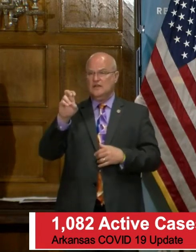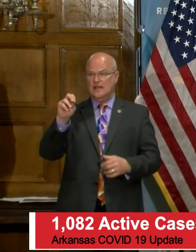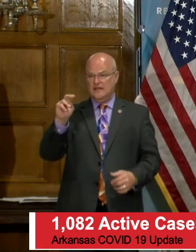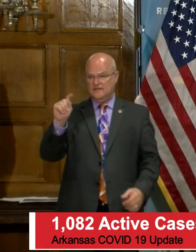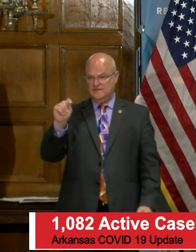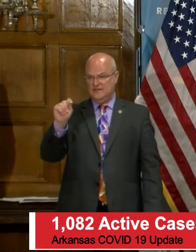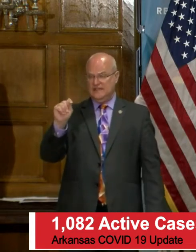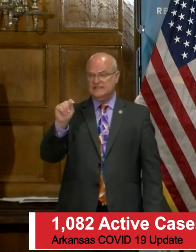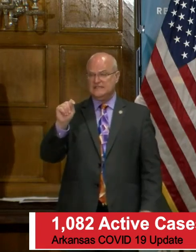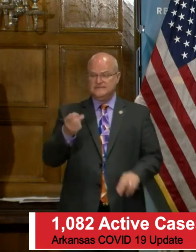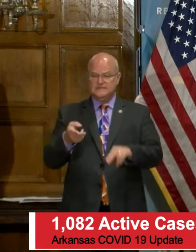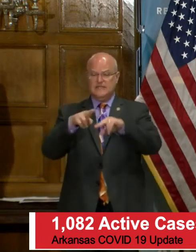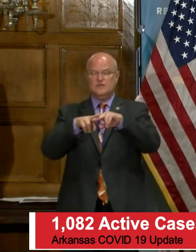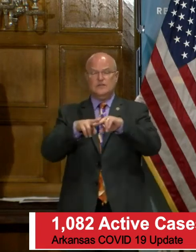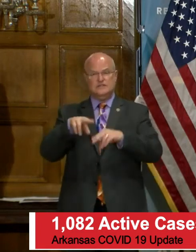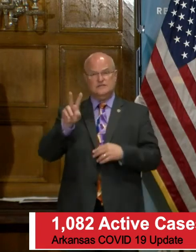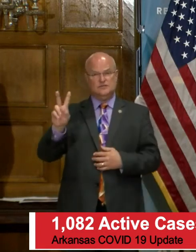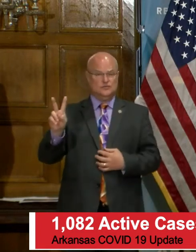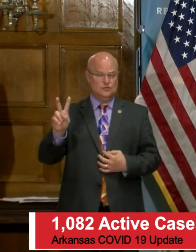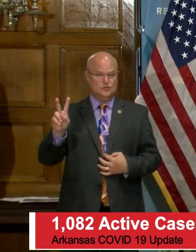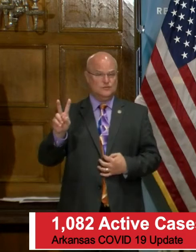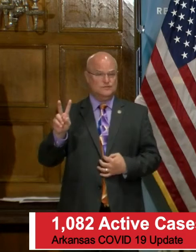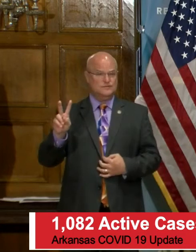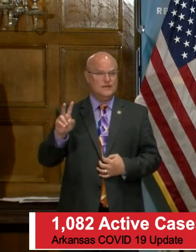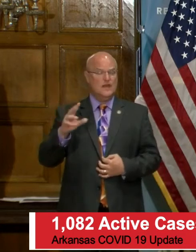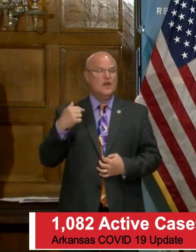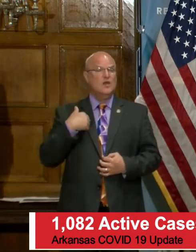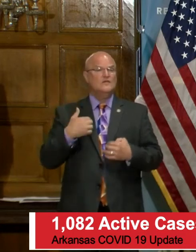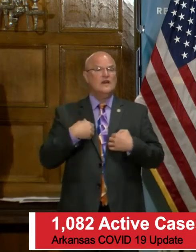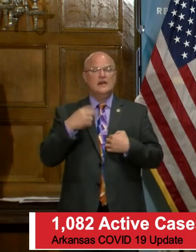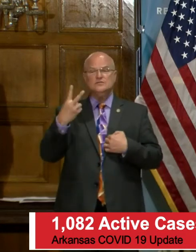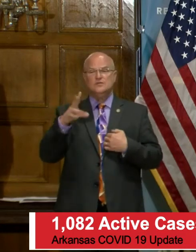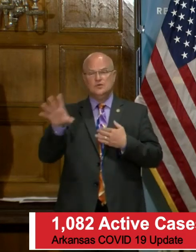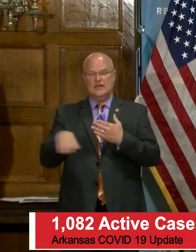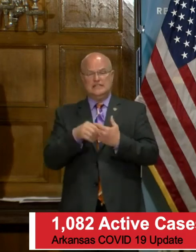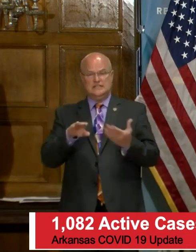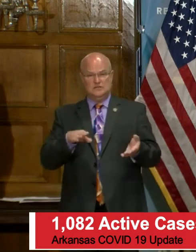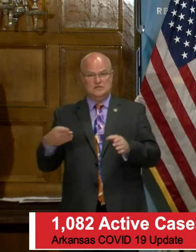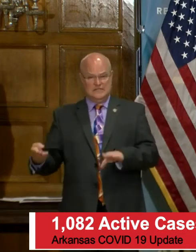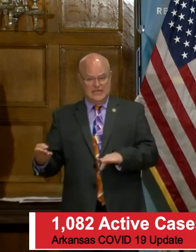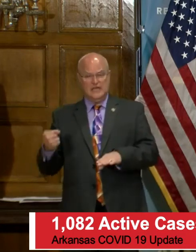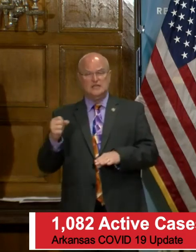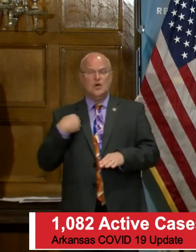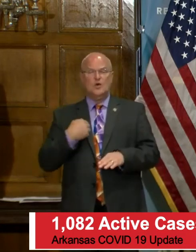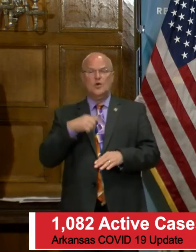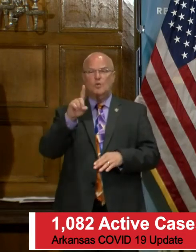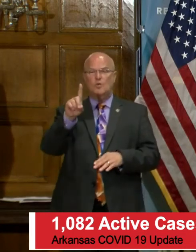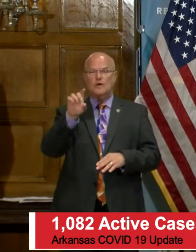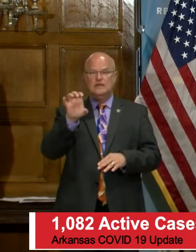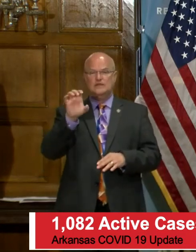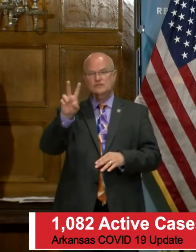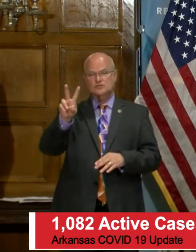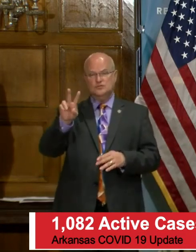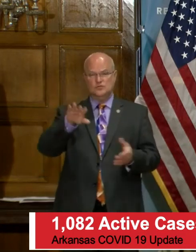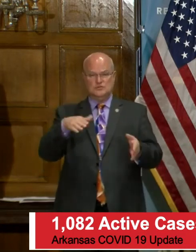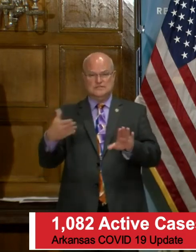ventilator. That's an increase of 2 from yesterday. And we've had 2 additional deaths, so we're at 102 deaths.